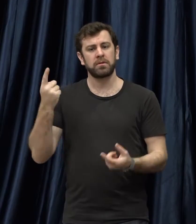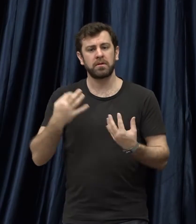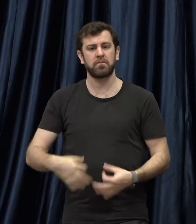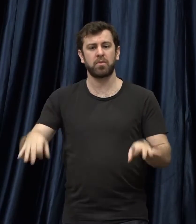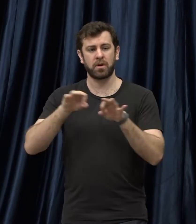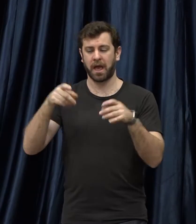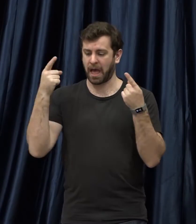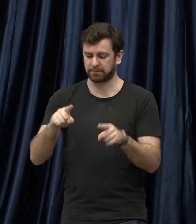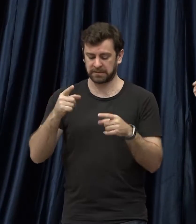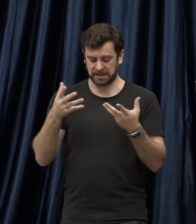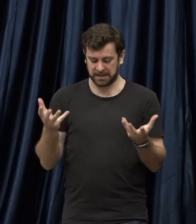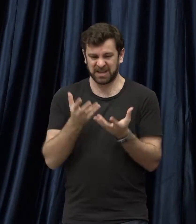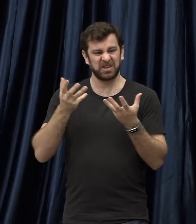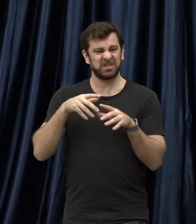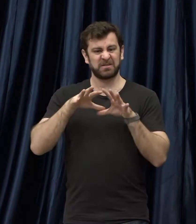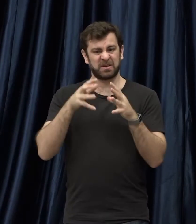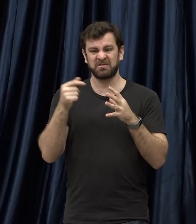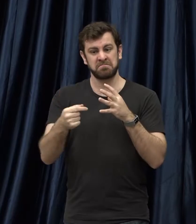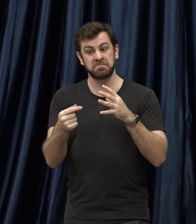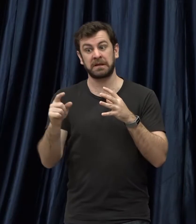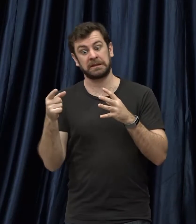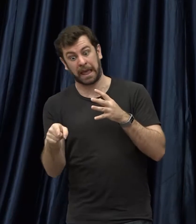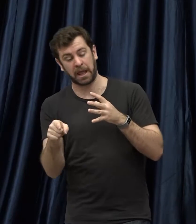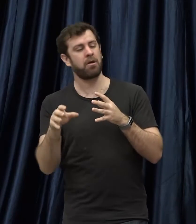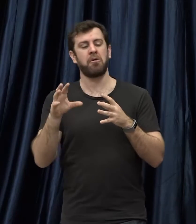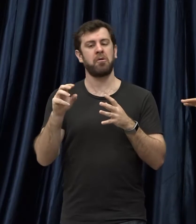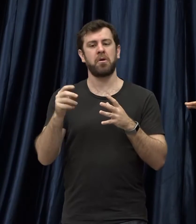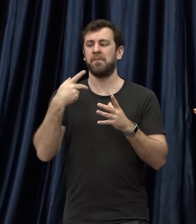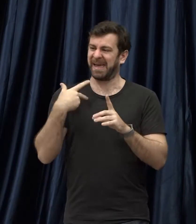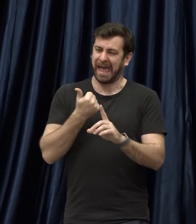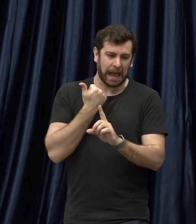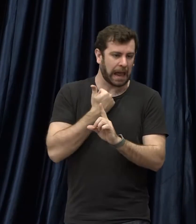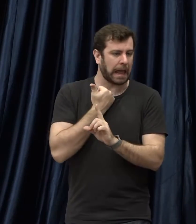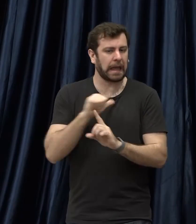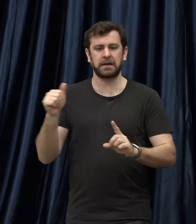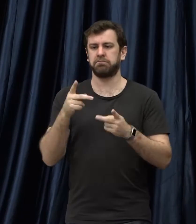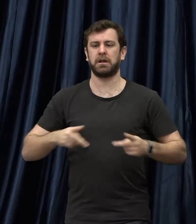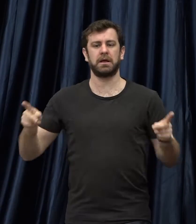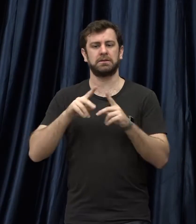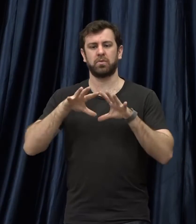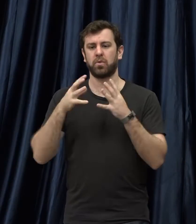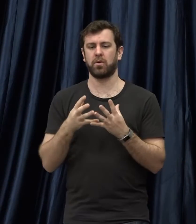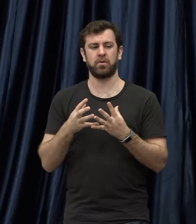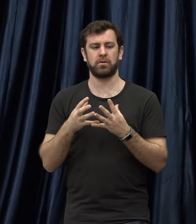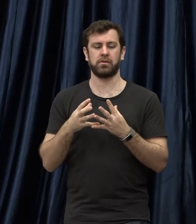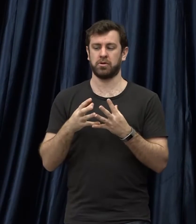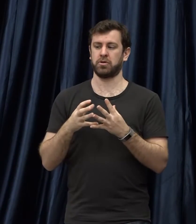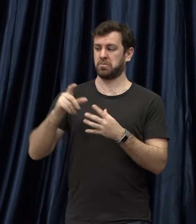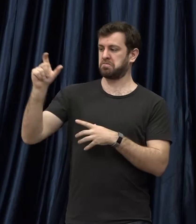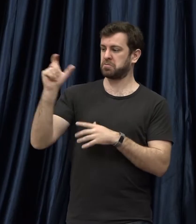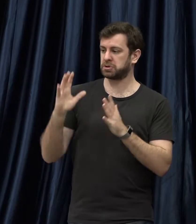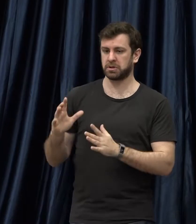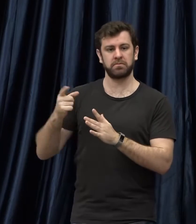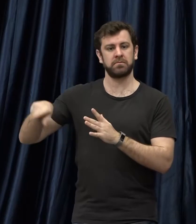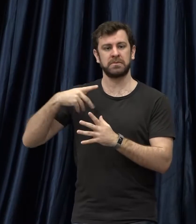it when it comes in any particular part of the world, but anywhere in the world where a Muslim is